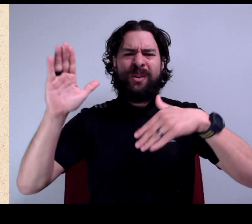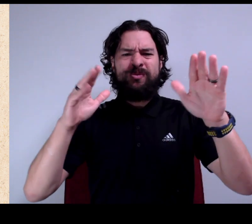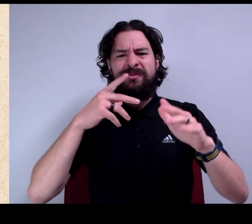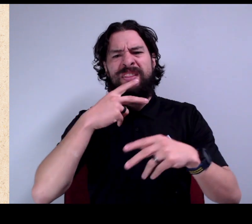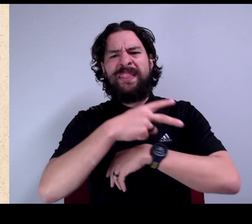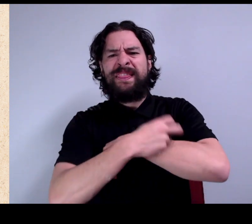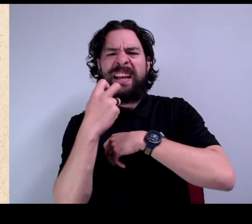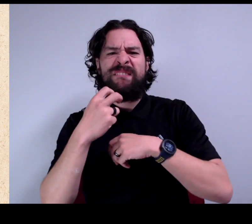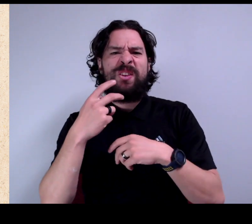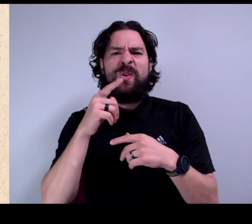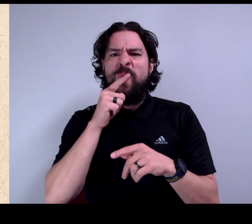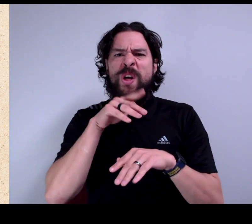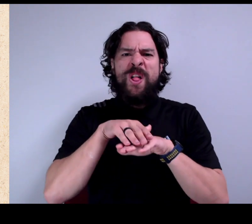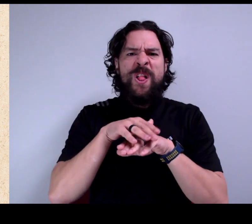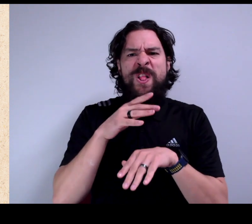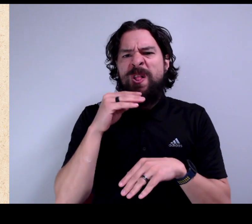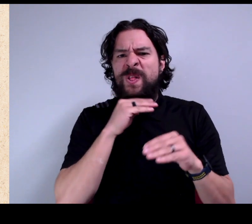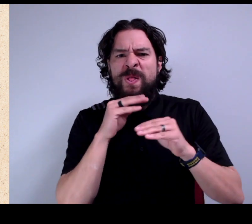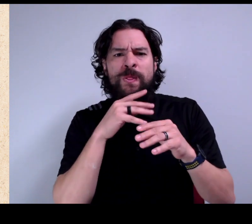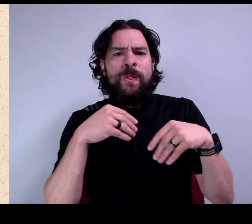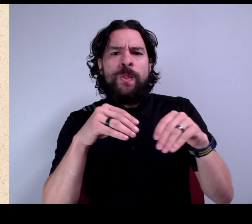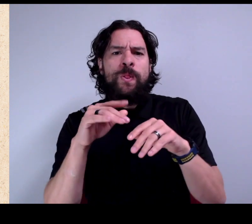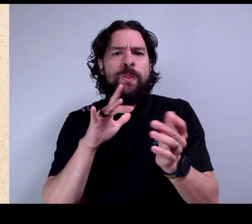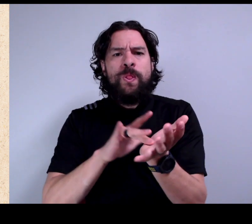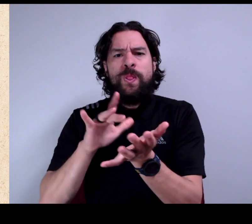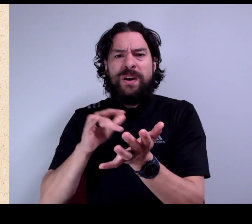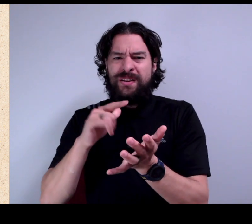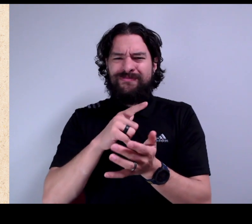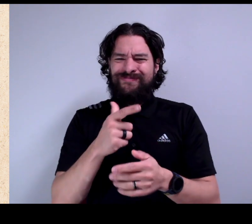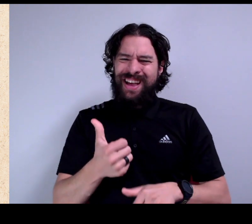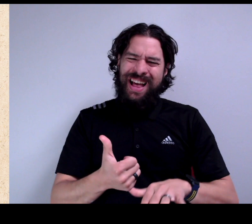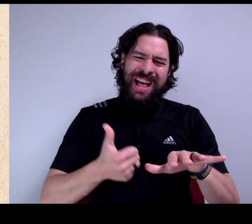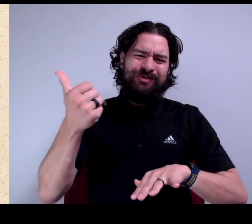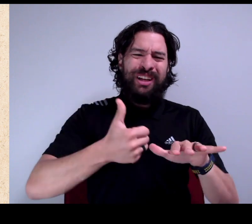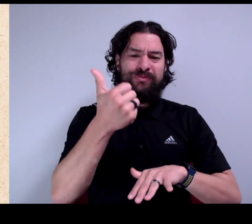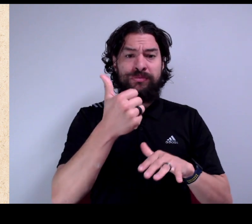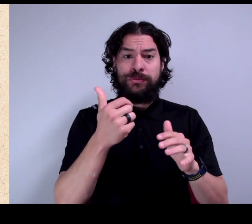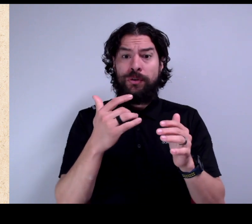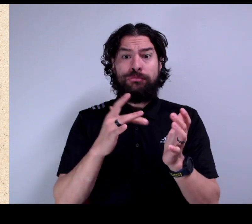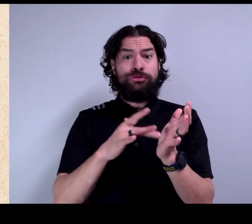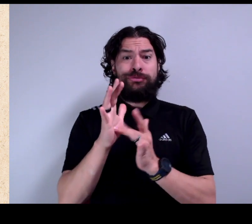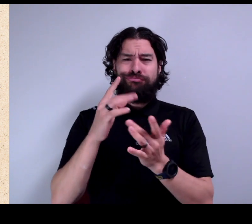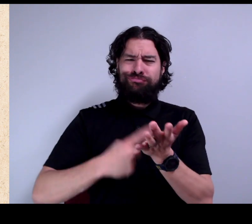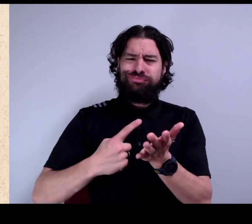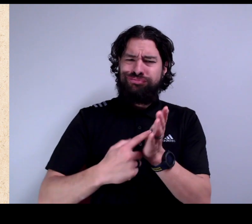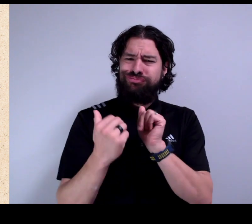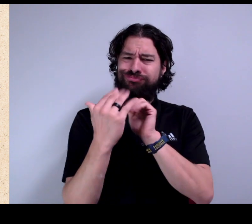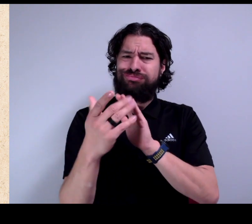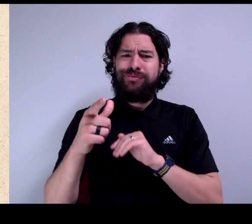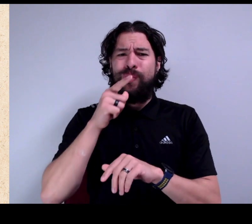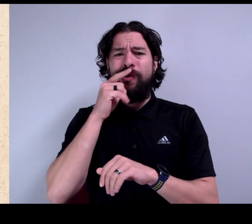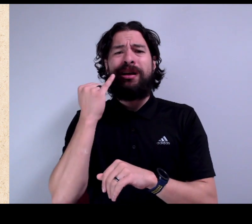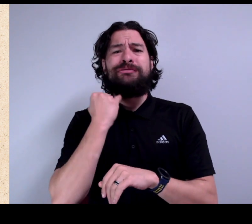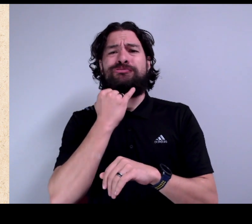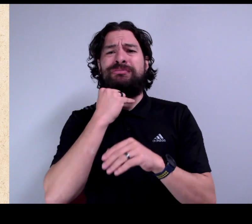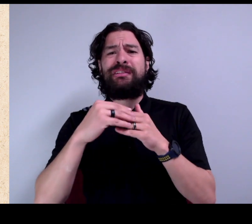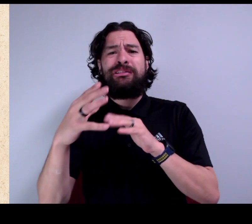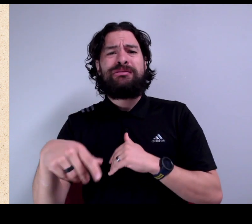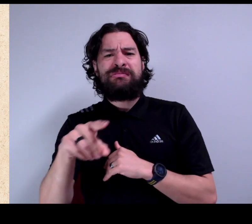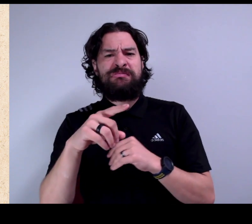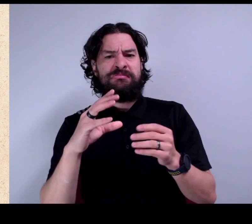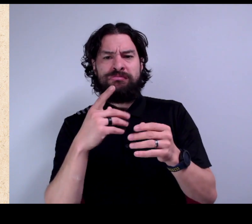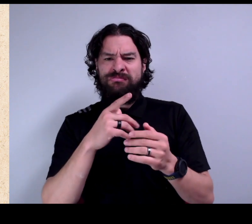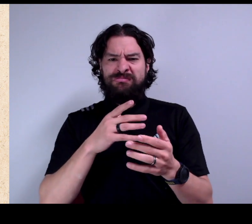crooks and stopping the sacrificial system. Then this kicks off a whole week of Jesus debating and confronting the leaders of Israel, condemning